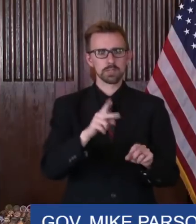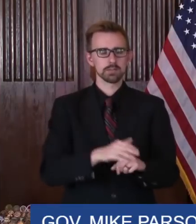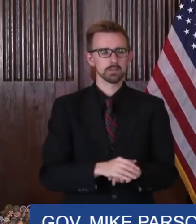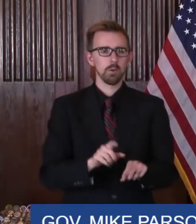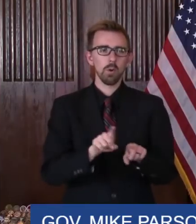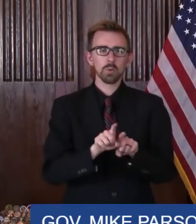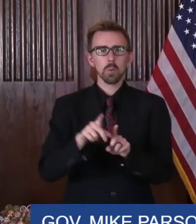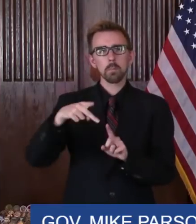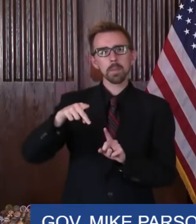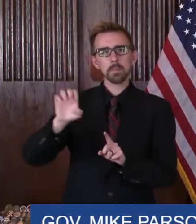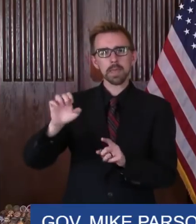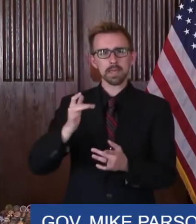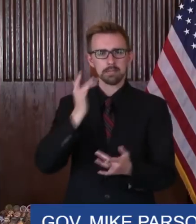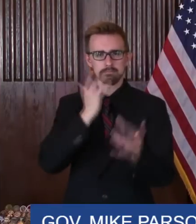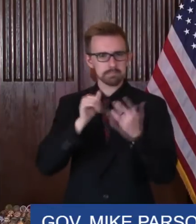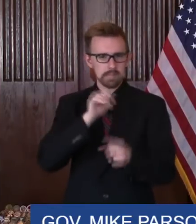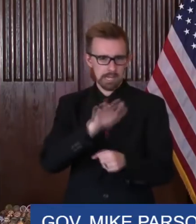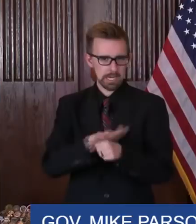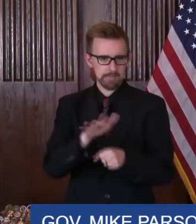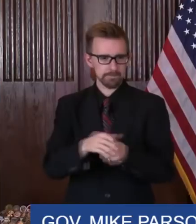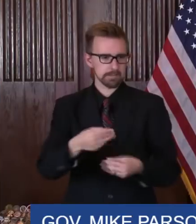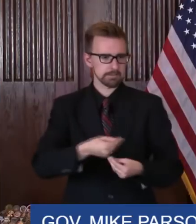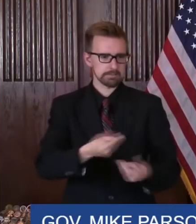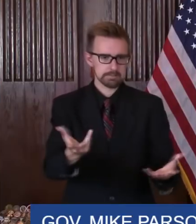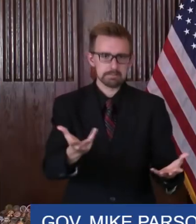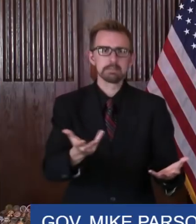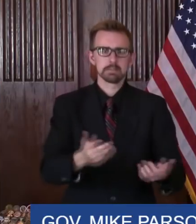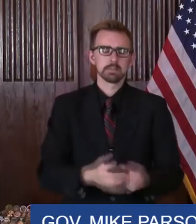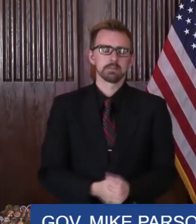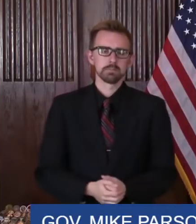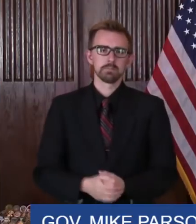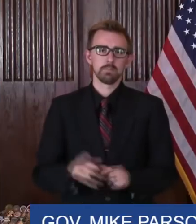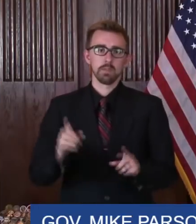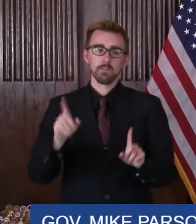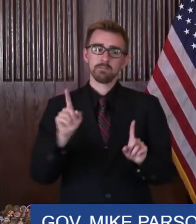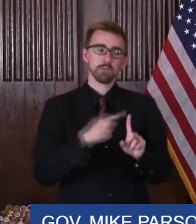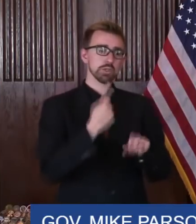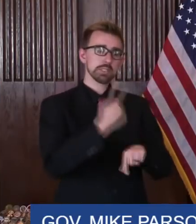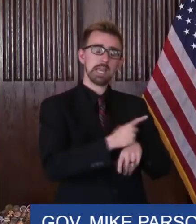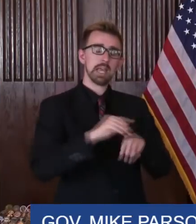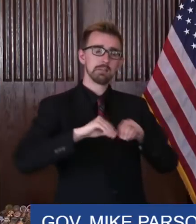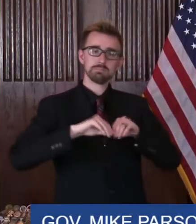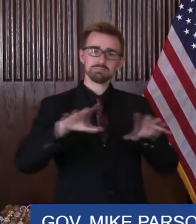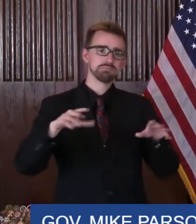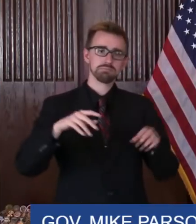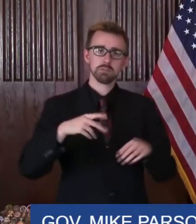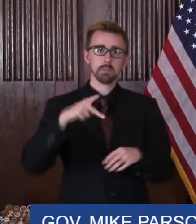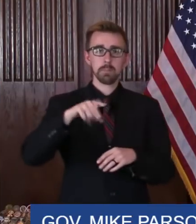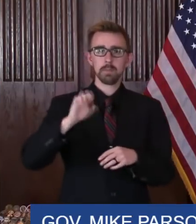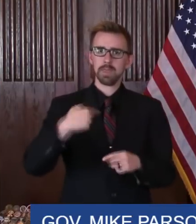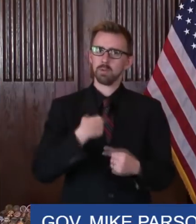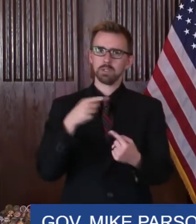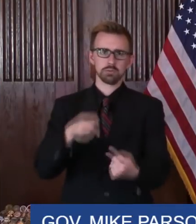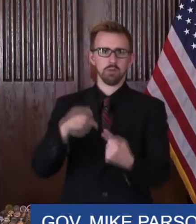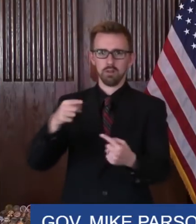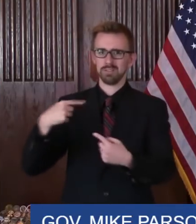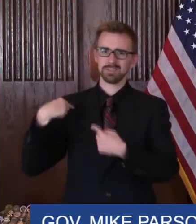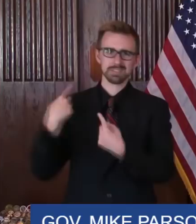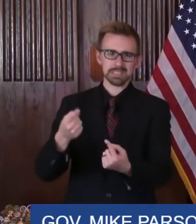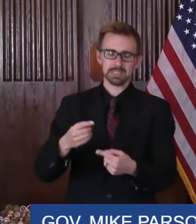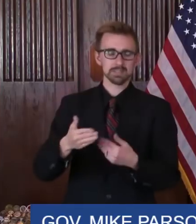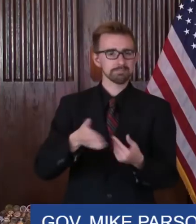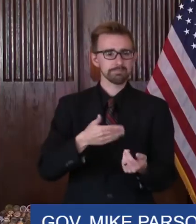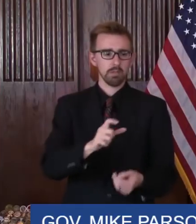of PPE they're dealing with. From day one, we continue to struggle with the PPE equipment around the state of Missouri, whether you're in